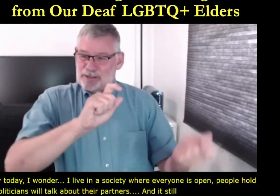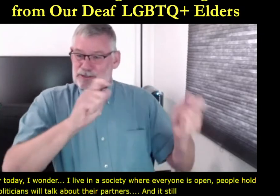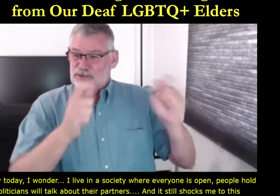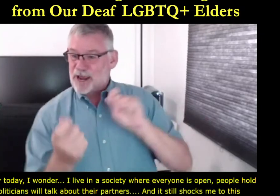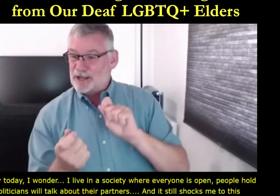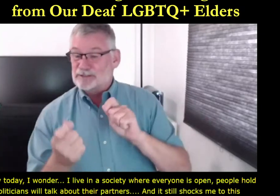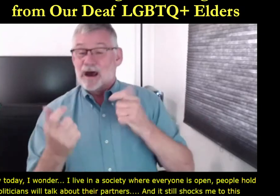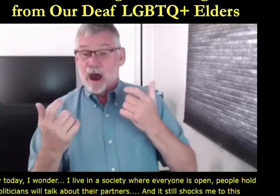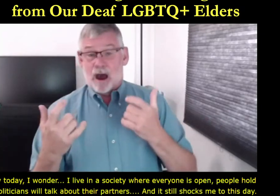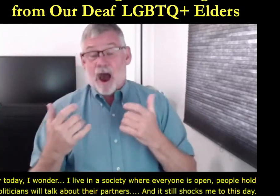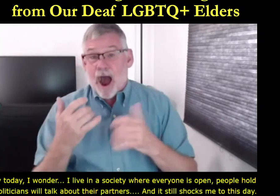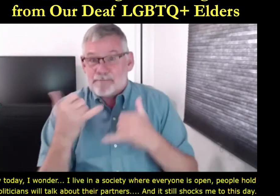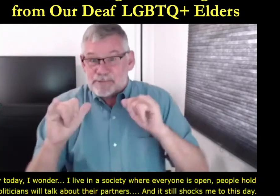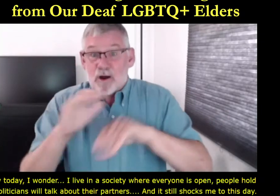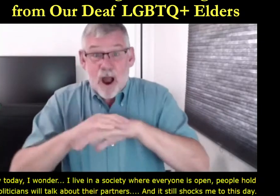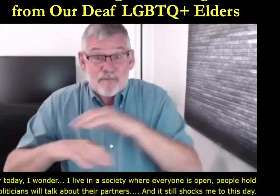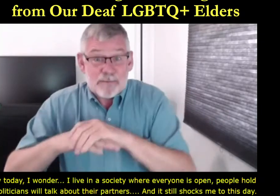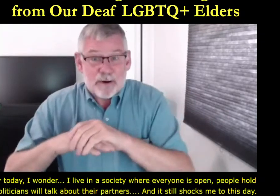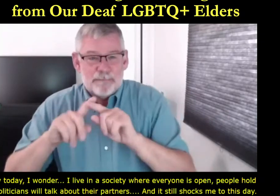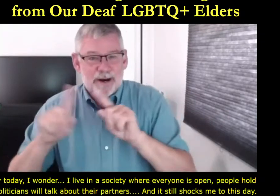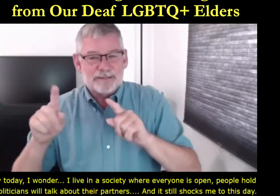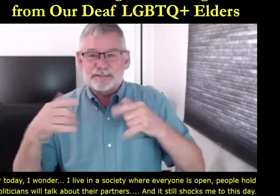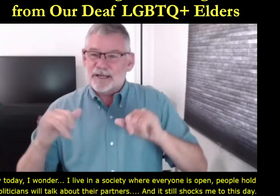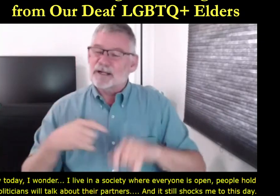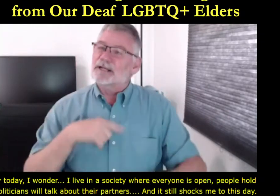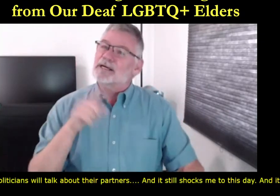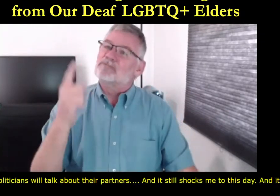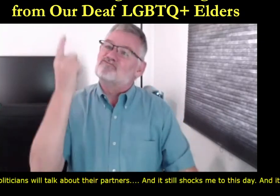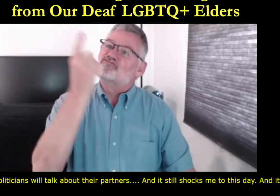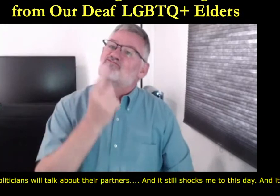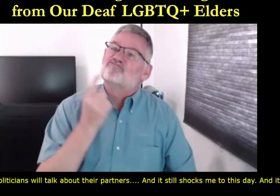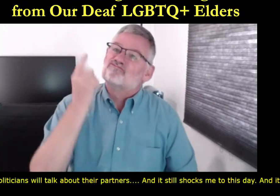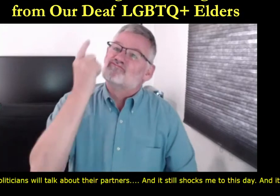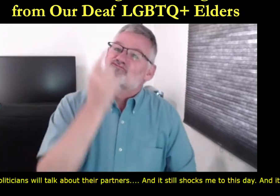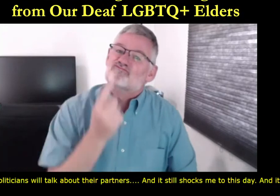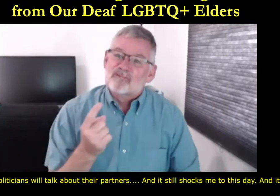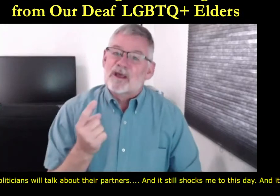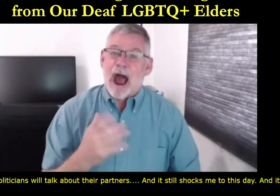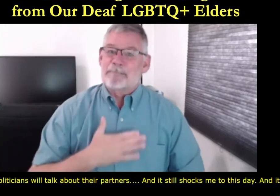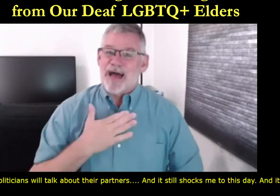that i'm still trying to work through all these new experiences and to make myself comfortable